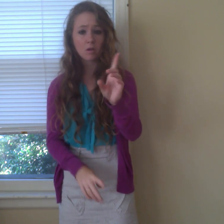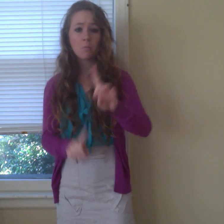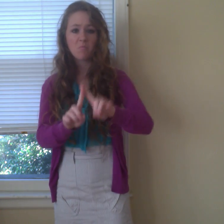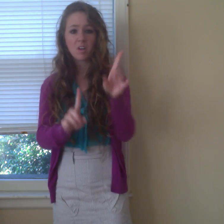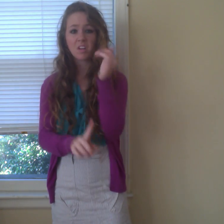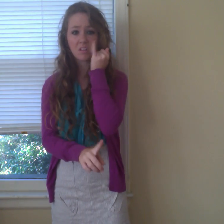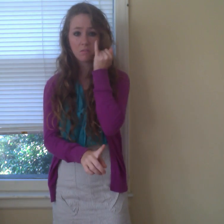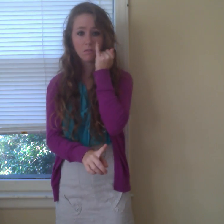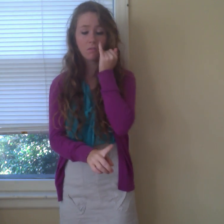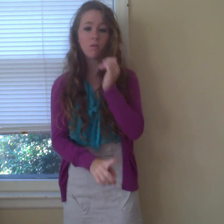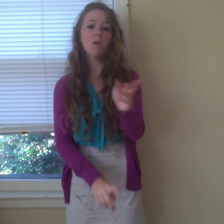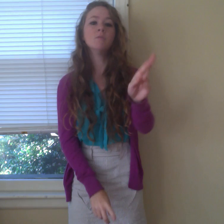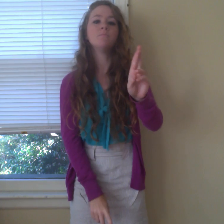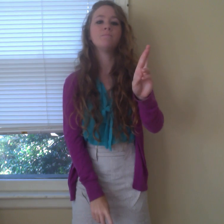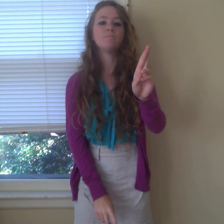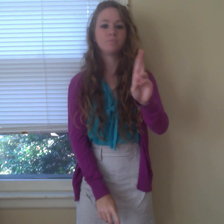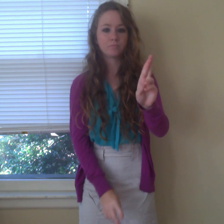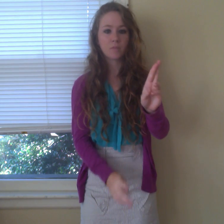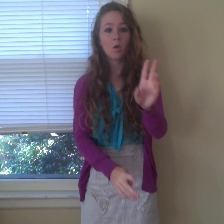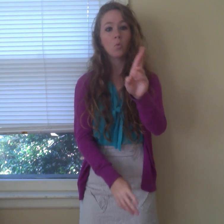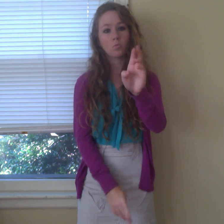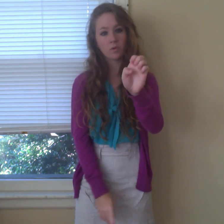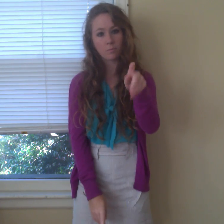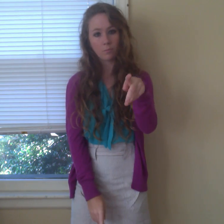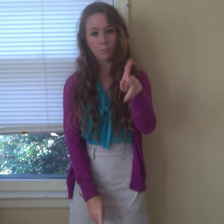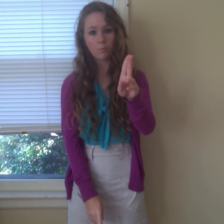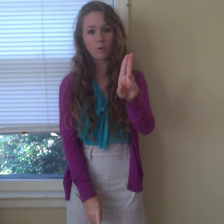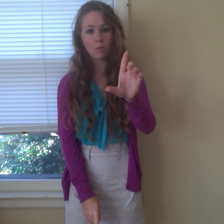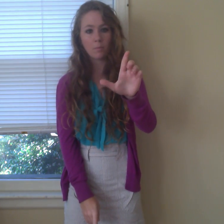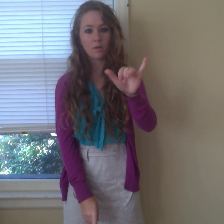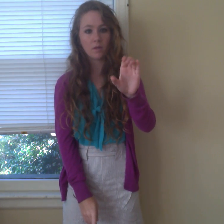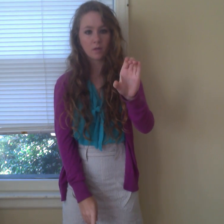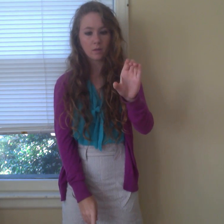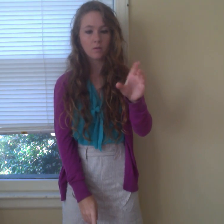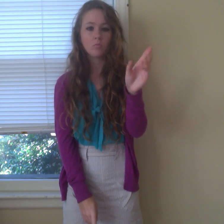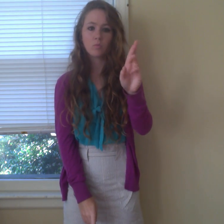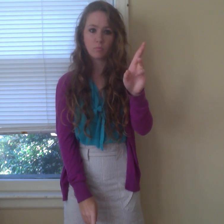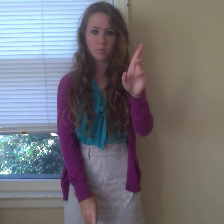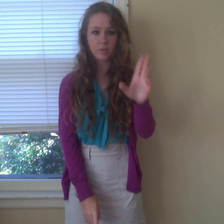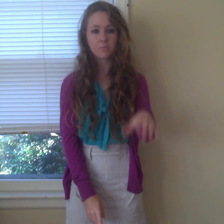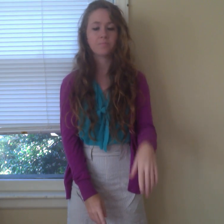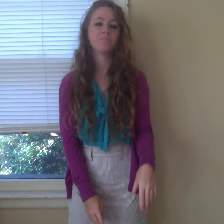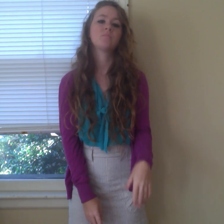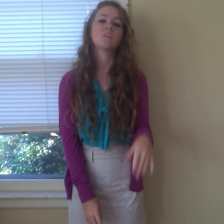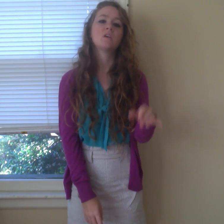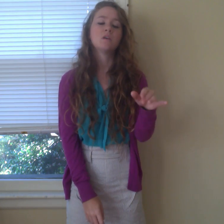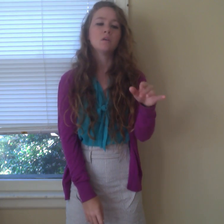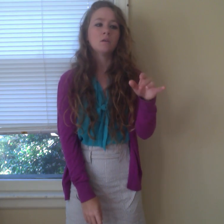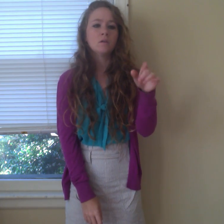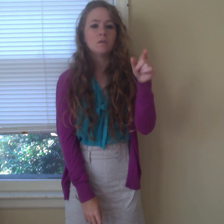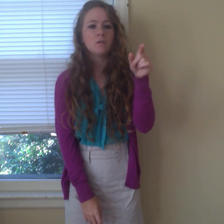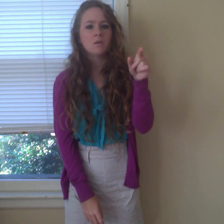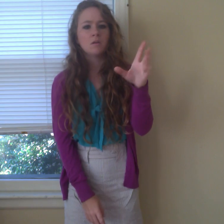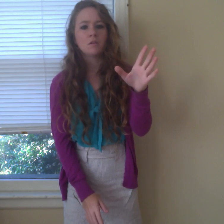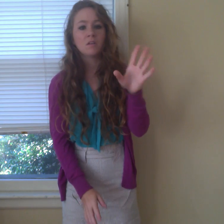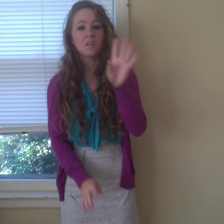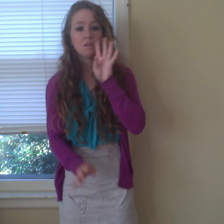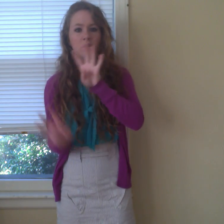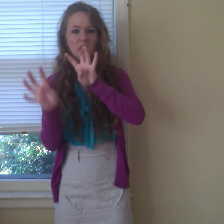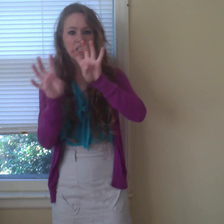and they hear the evidence and the defense, and they decide if he shall hang. Does the jury even decide by majority rule?